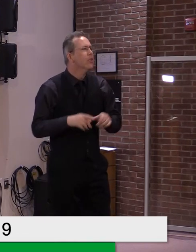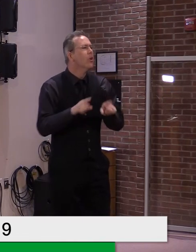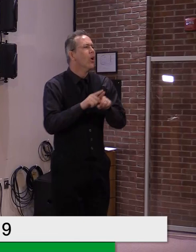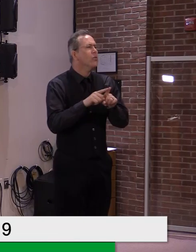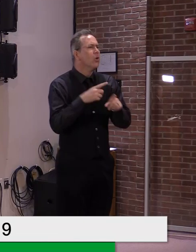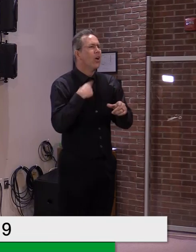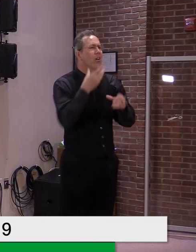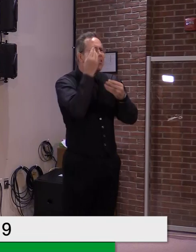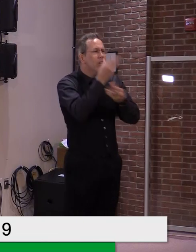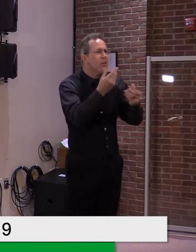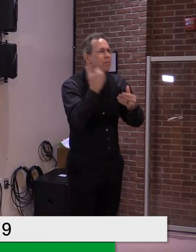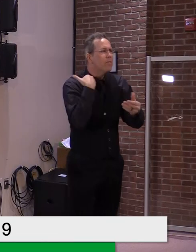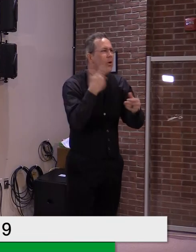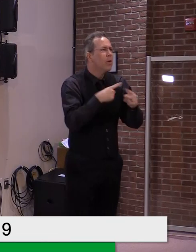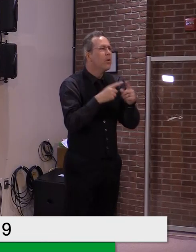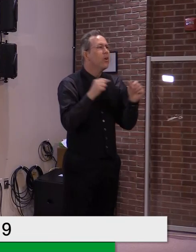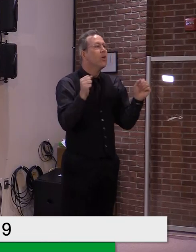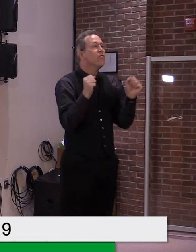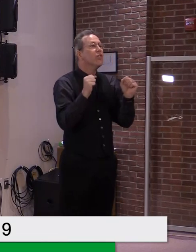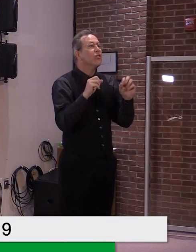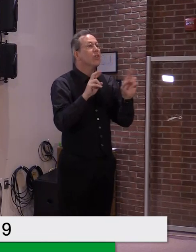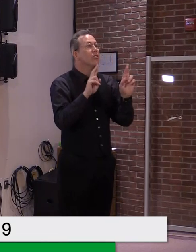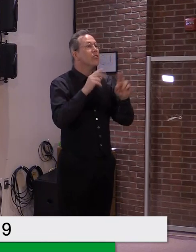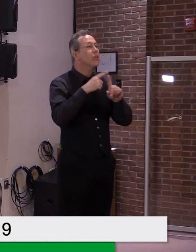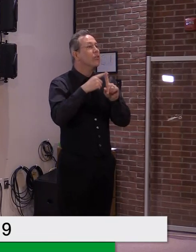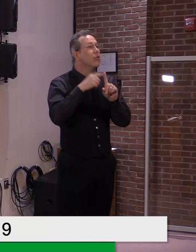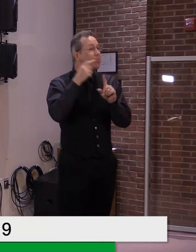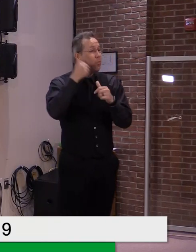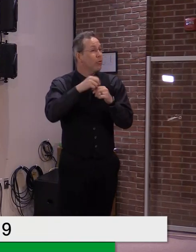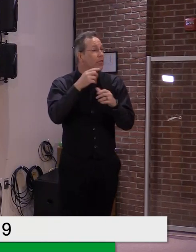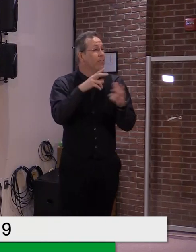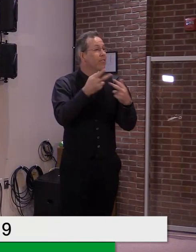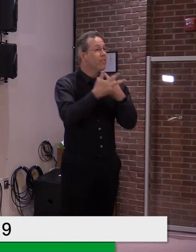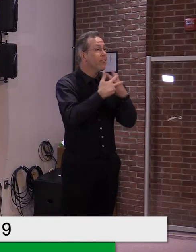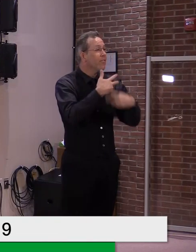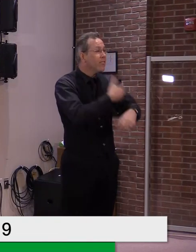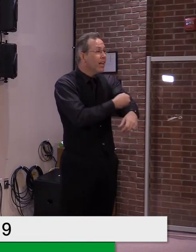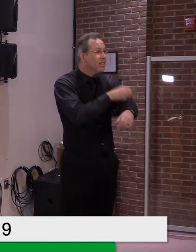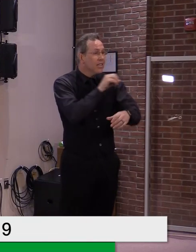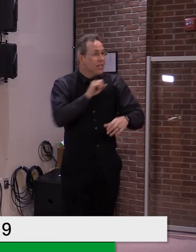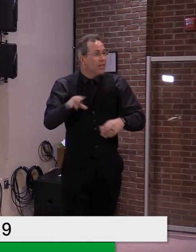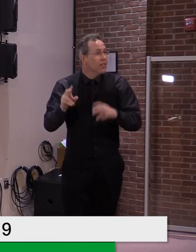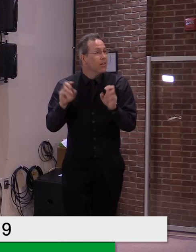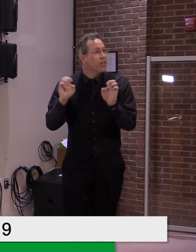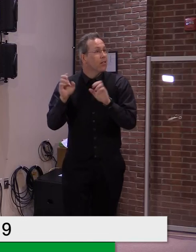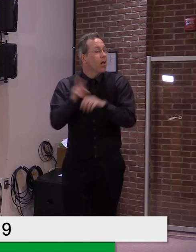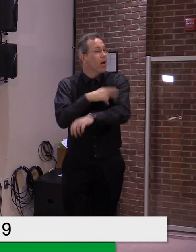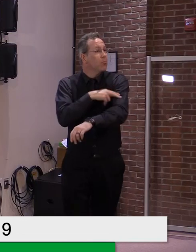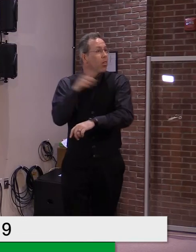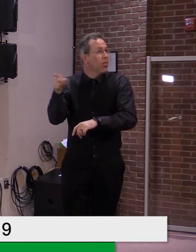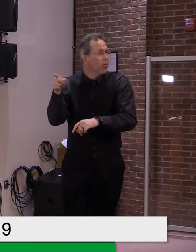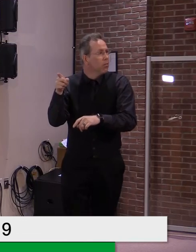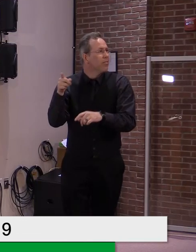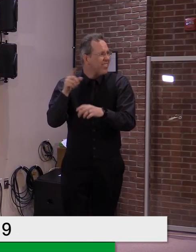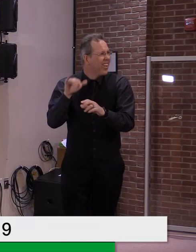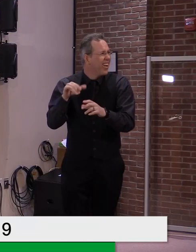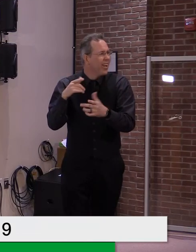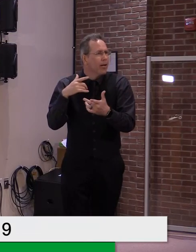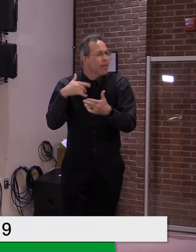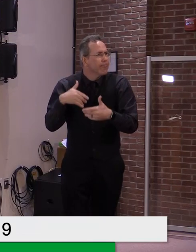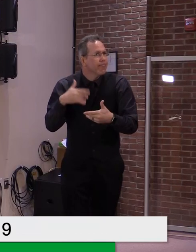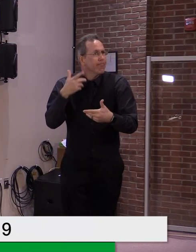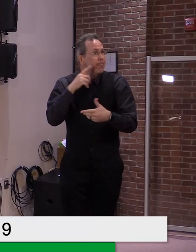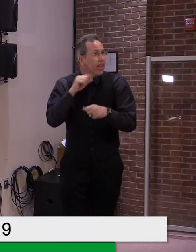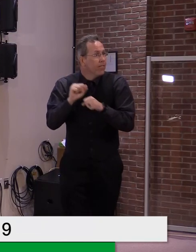the refrigeration system in Springfield Hospital, not knowing what the outcome would be. And last